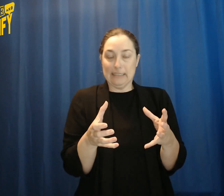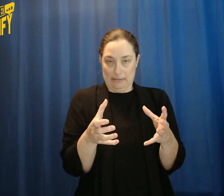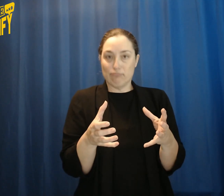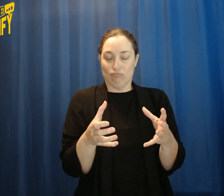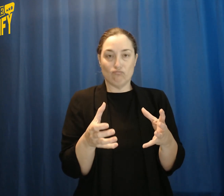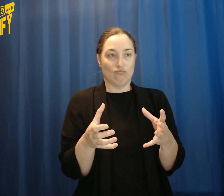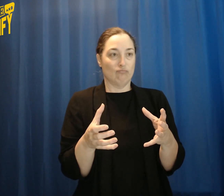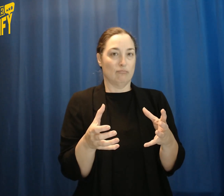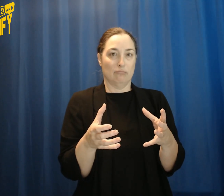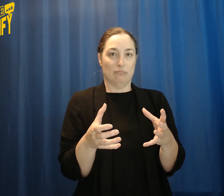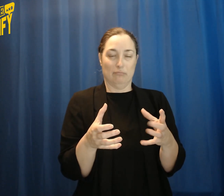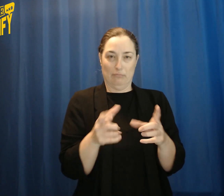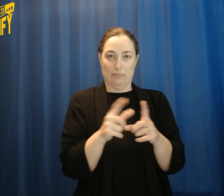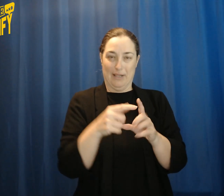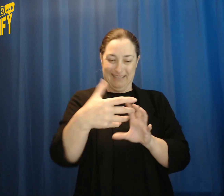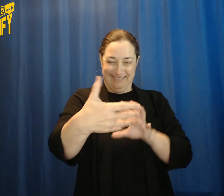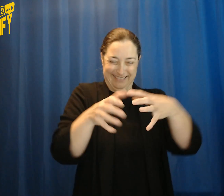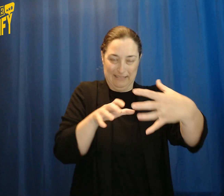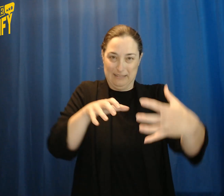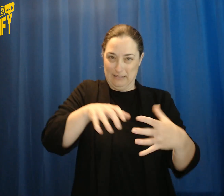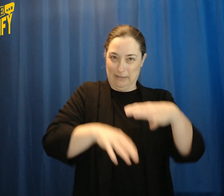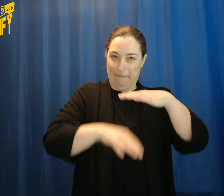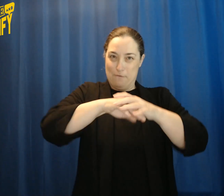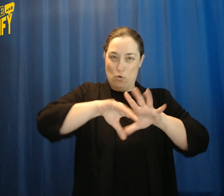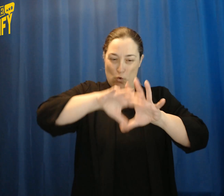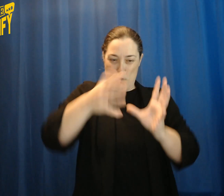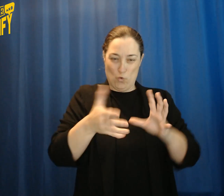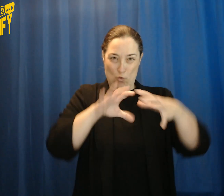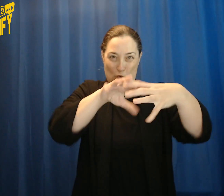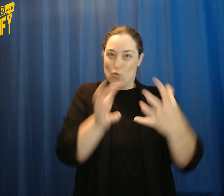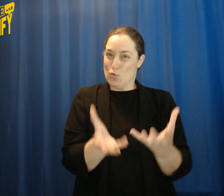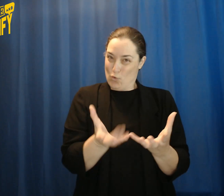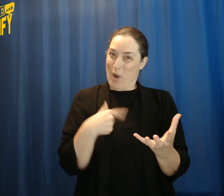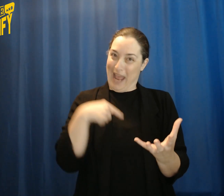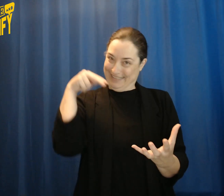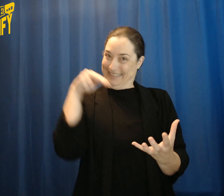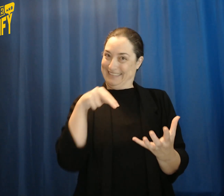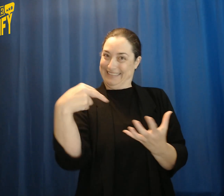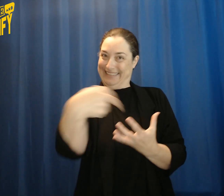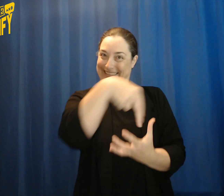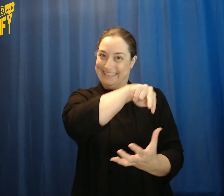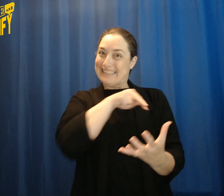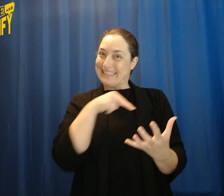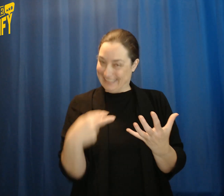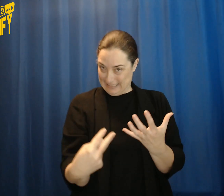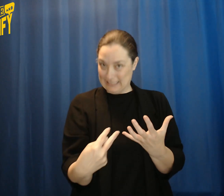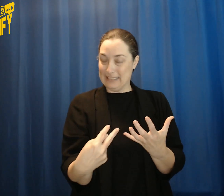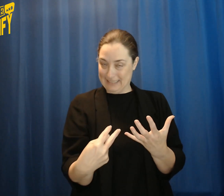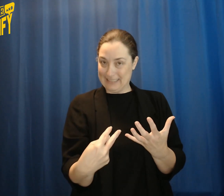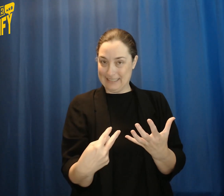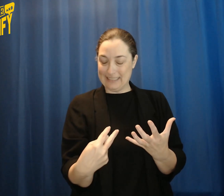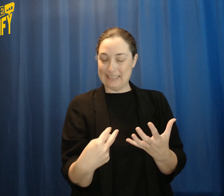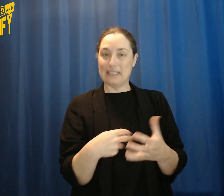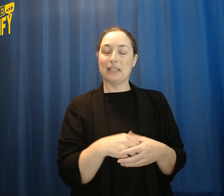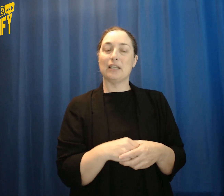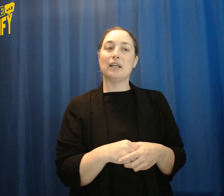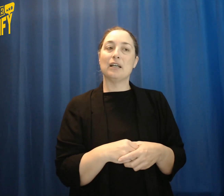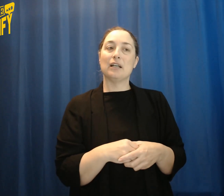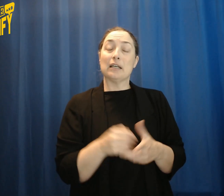back, the bottom, the top, the sides. All those different aspects are considered when I'm making something. So sometimes I